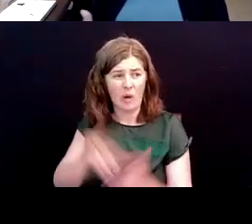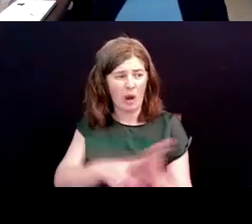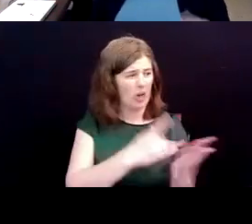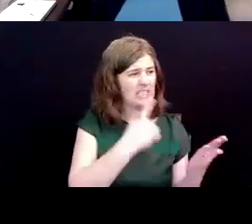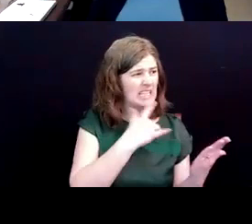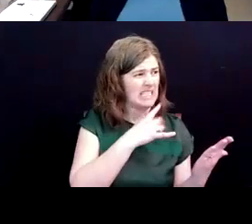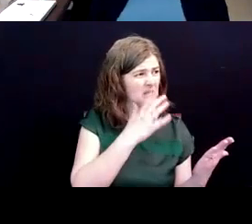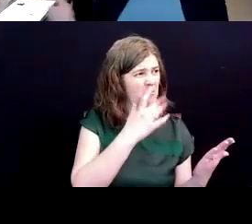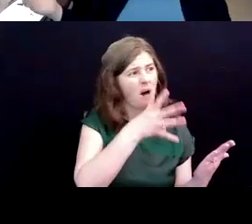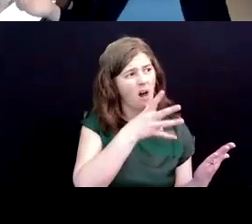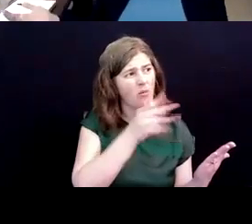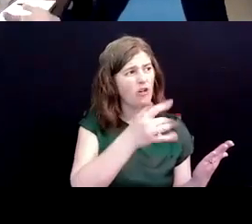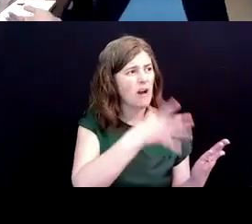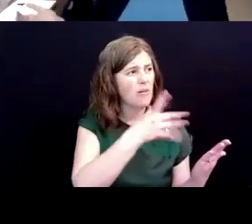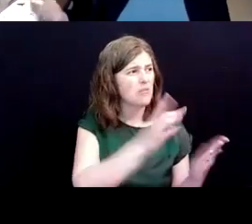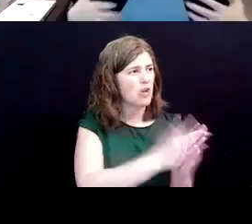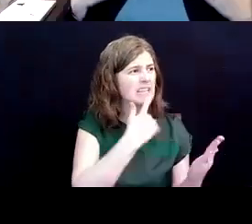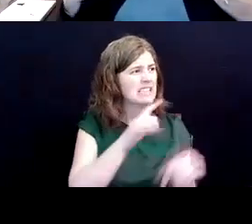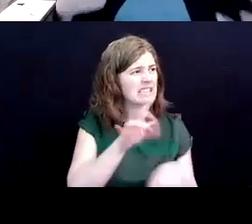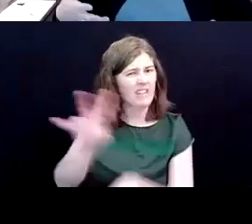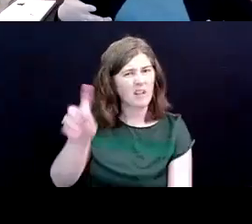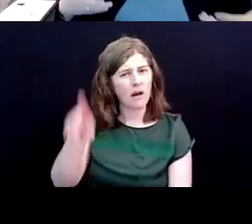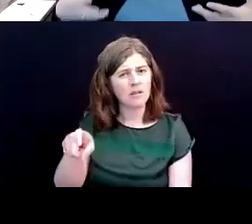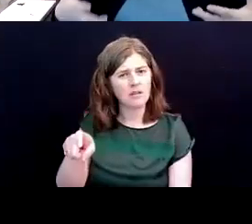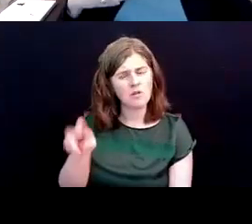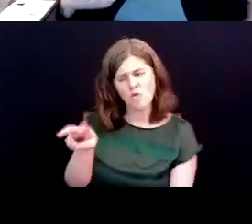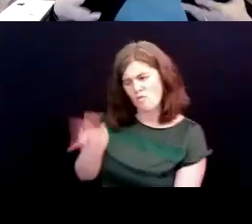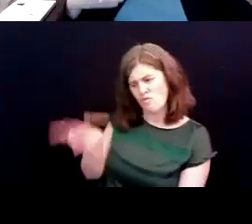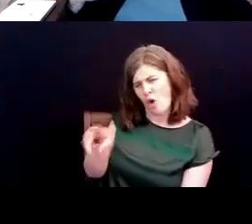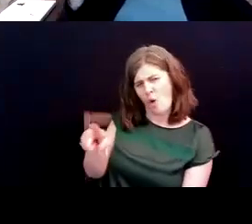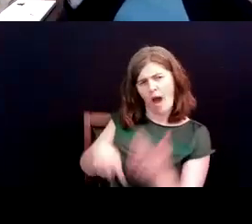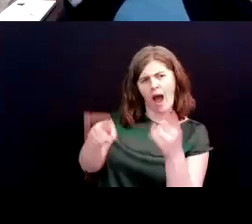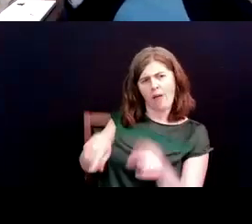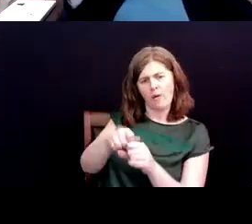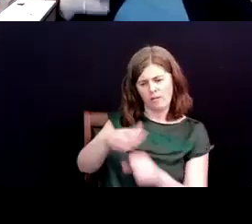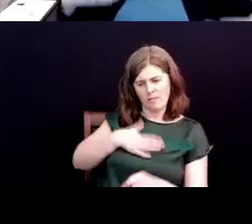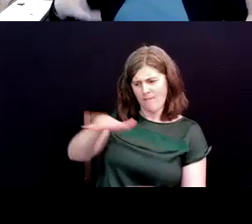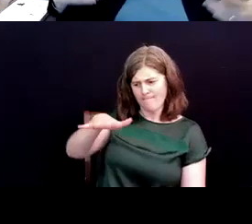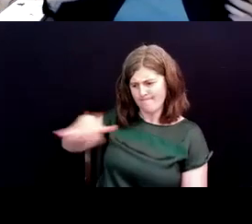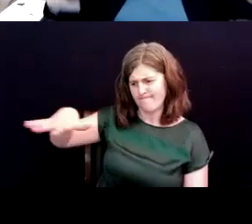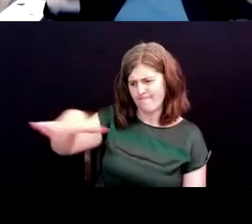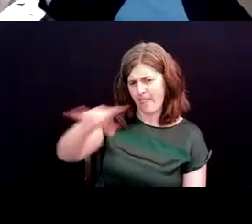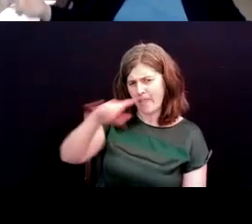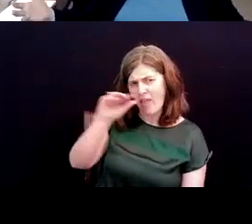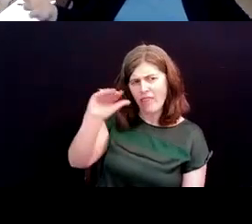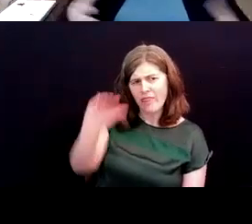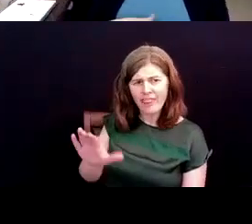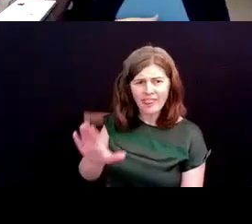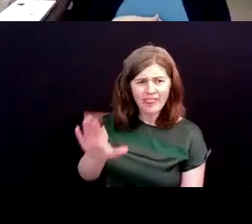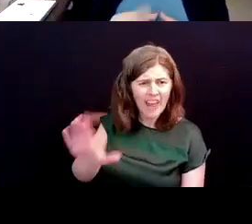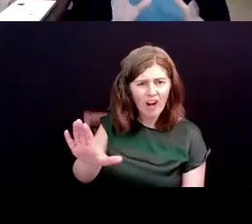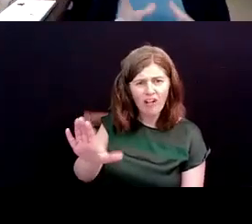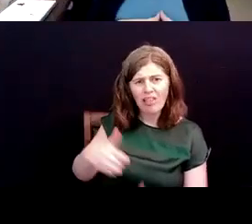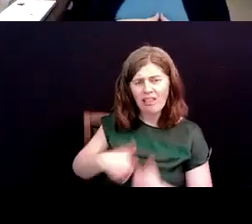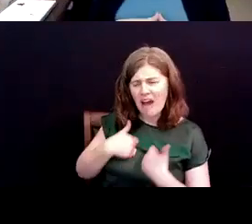mom said or grandma said or who somebody said. You look at what's happening in your own child, patient, client, whatever, and